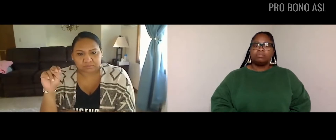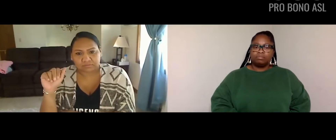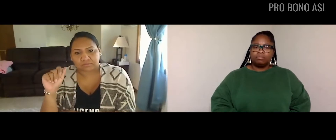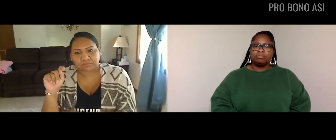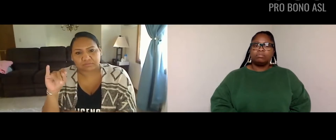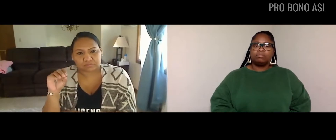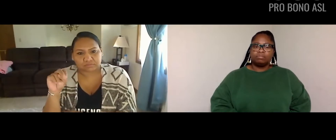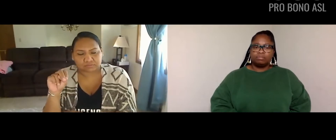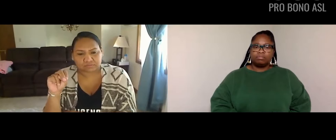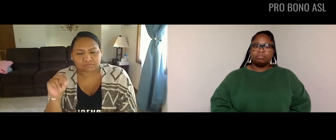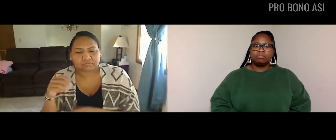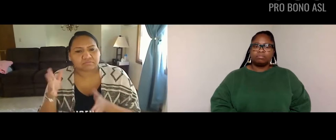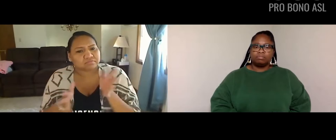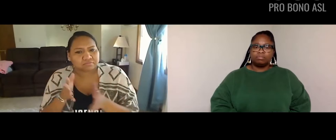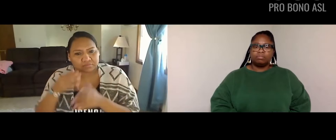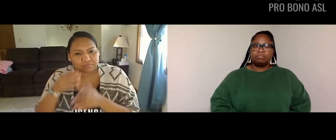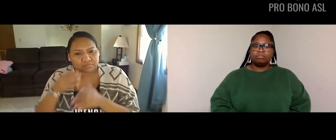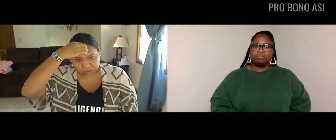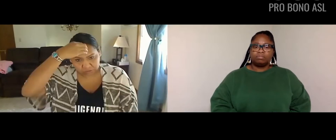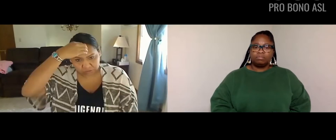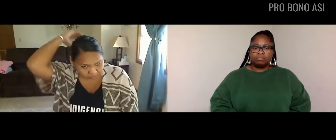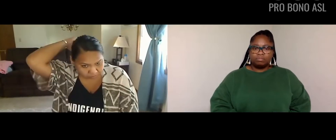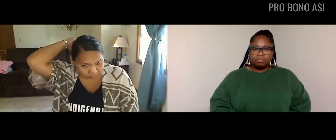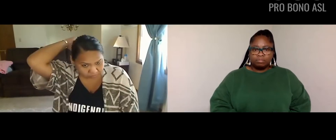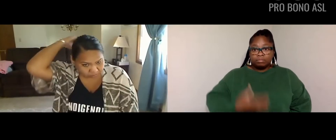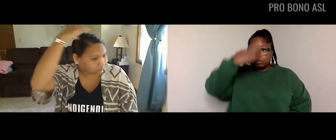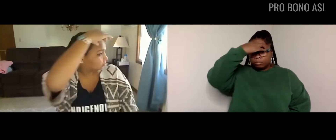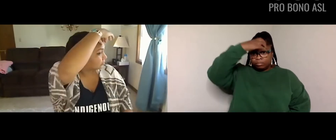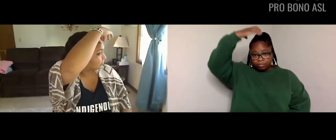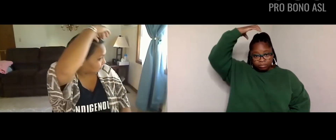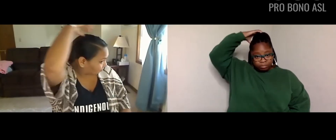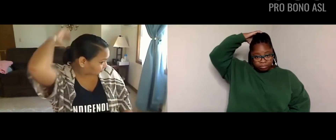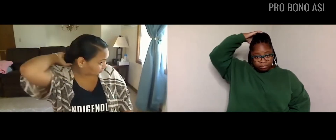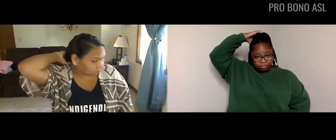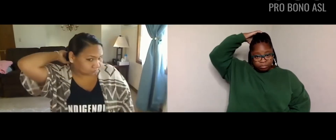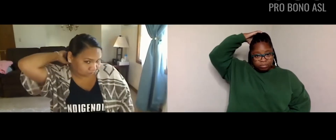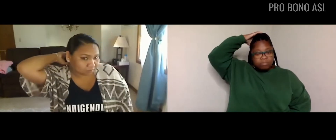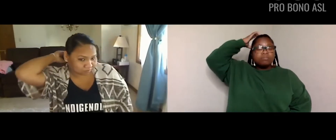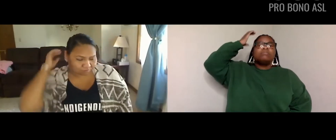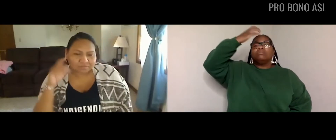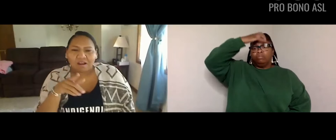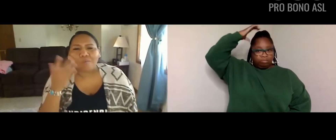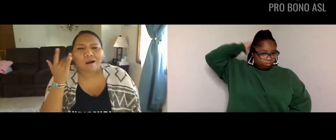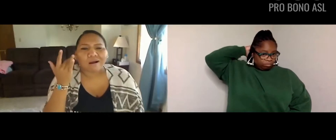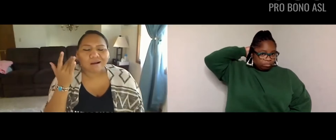Meskwaki tribe, the Meskwaki Nations. This is the sign that we use for it.